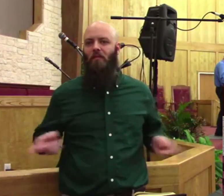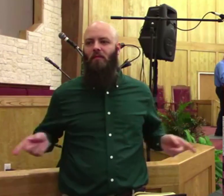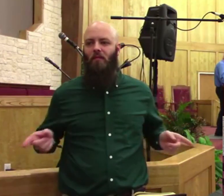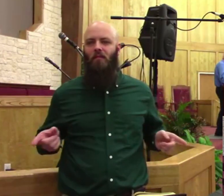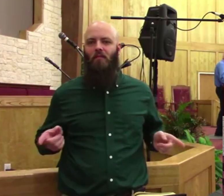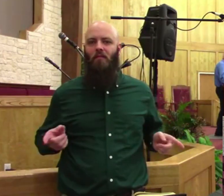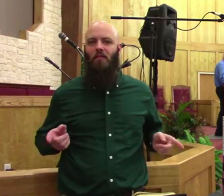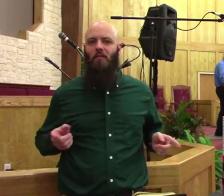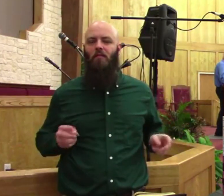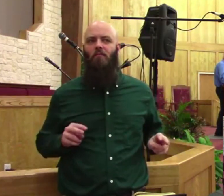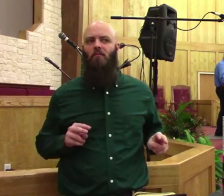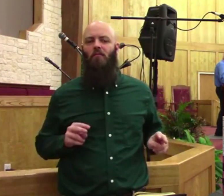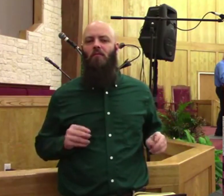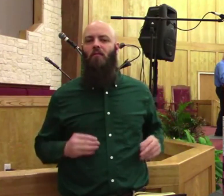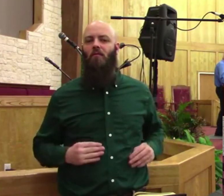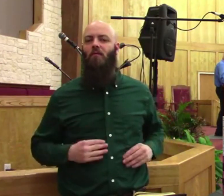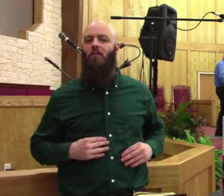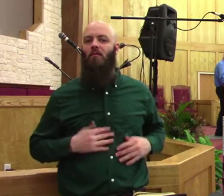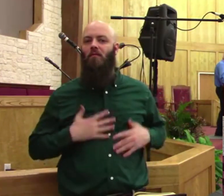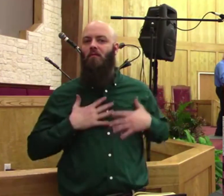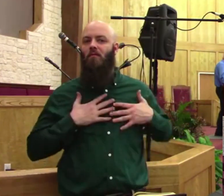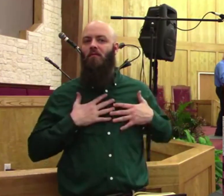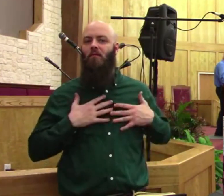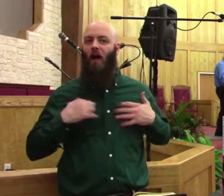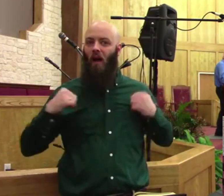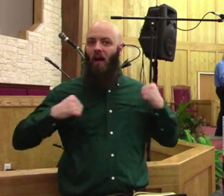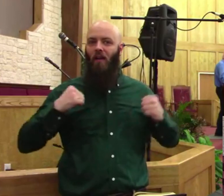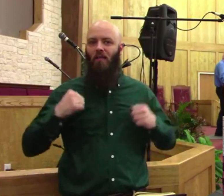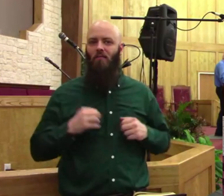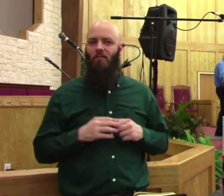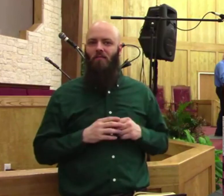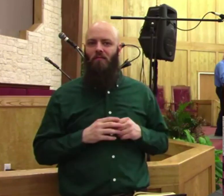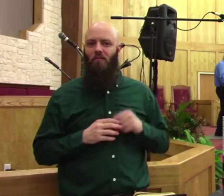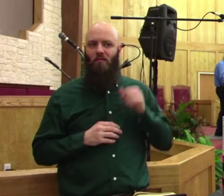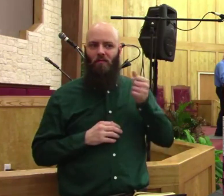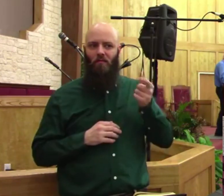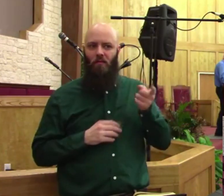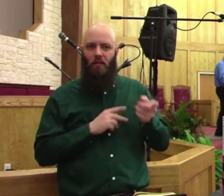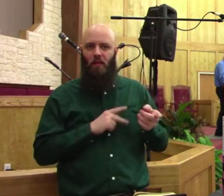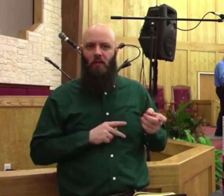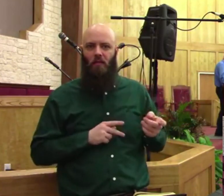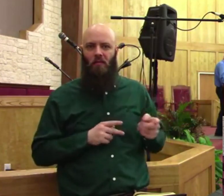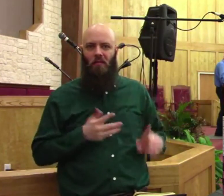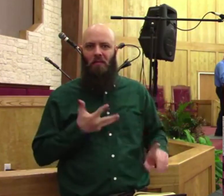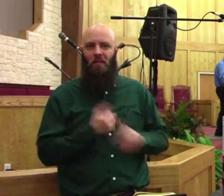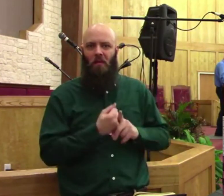very inspired by this picture of their king.